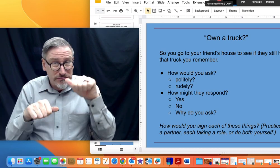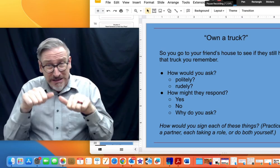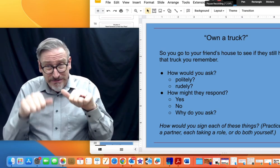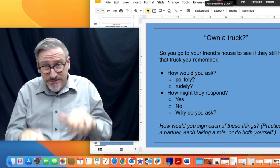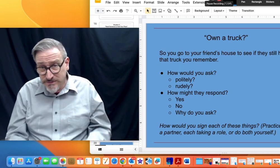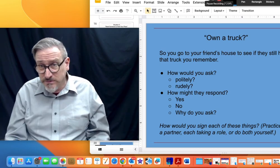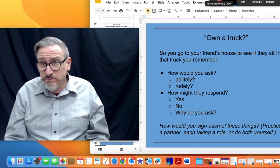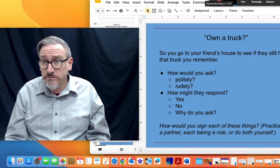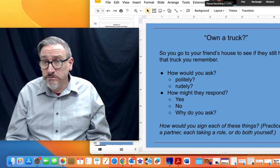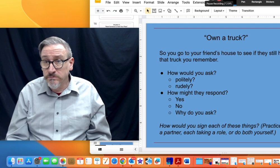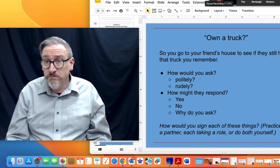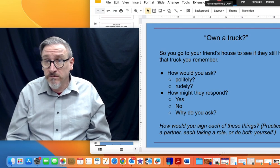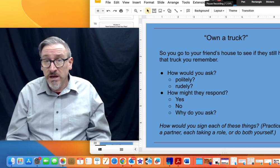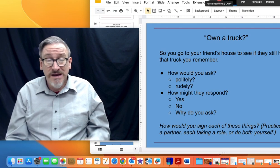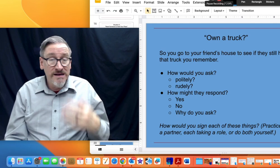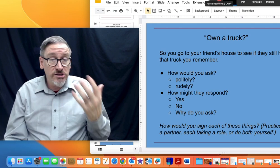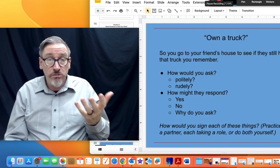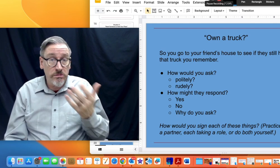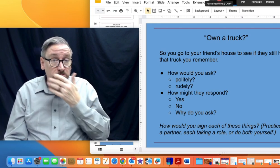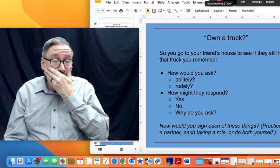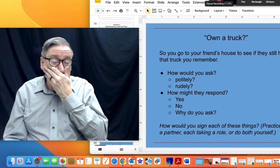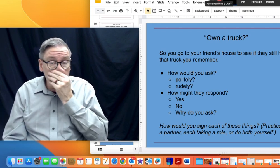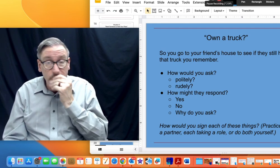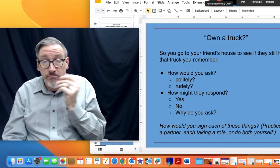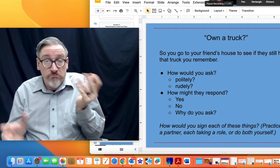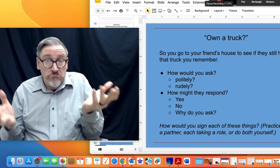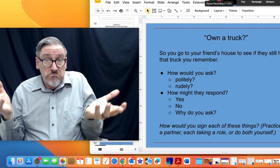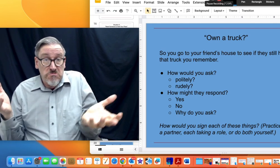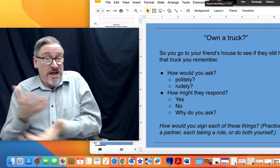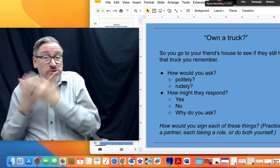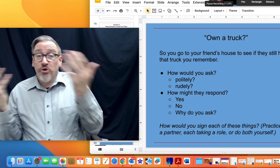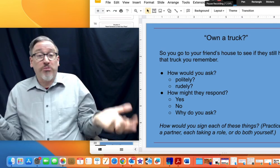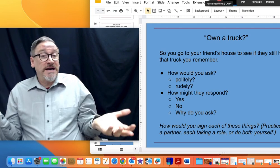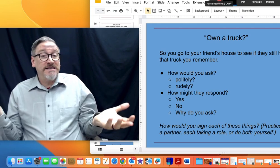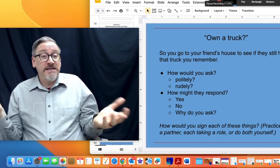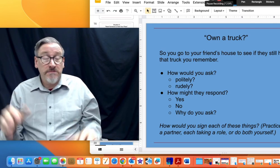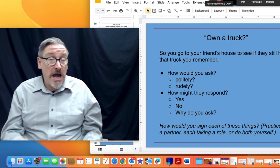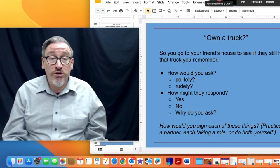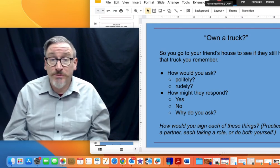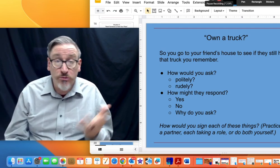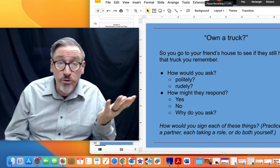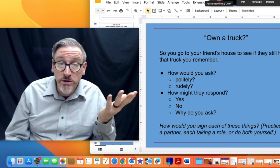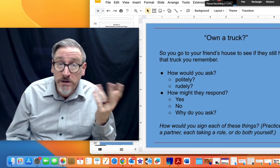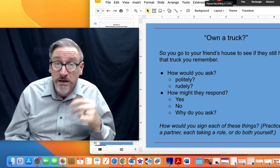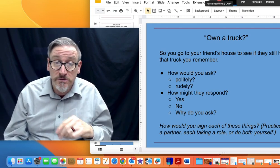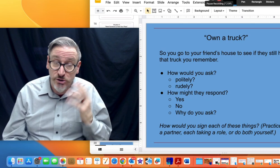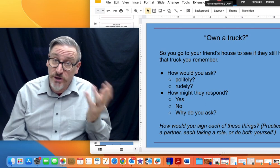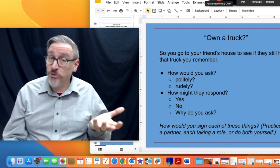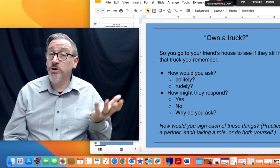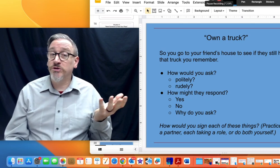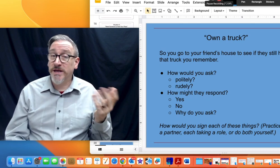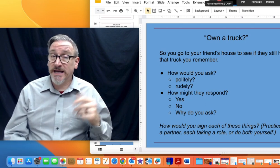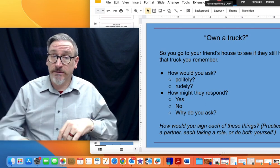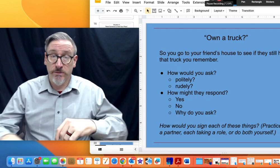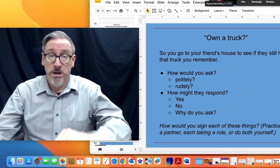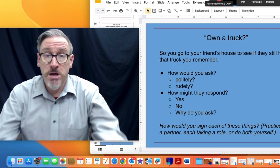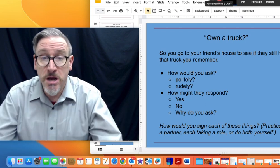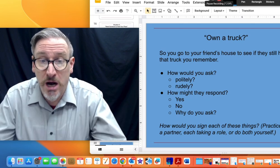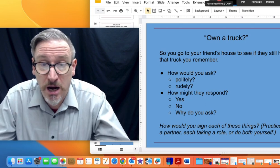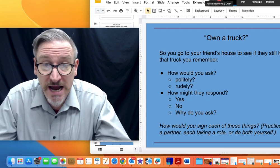Doubtful, right? So it's worth practicing. How would you be rude? So that you don't do that